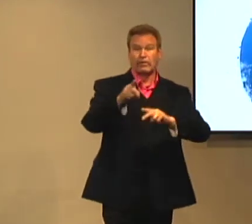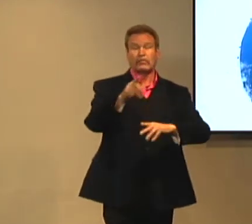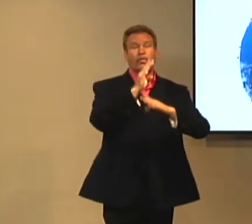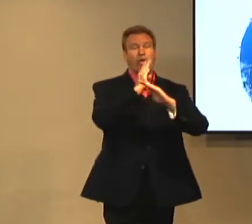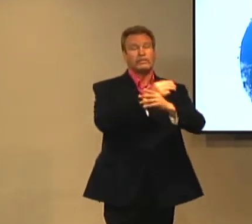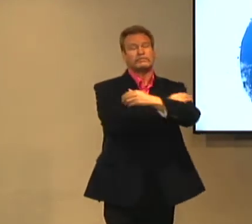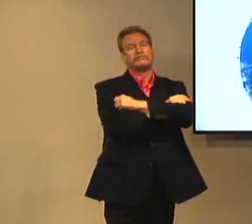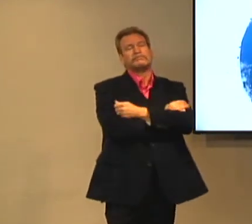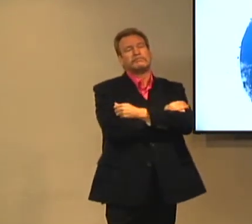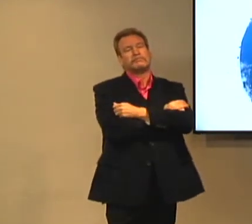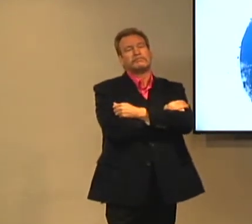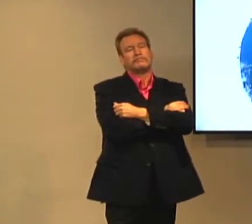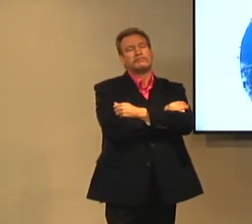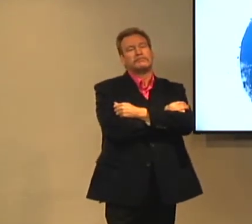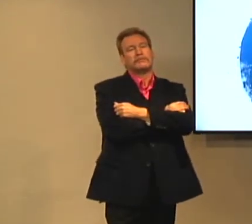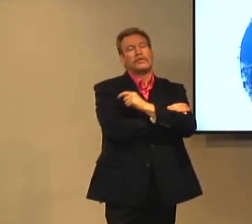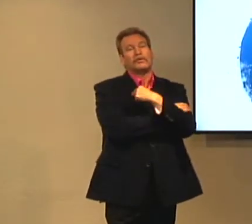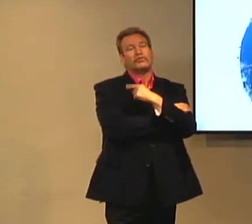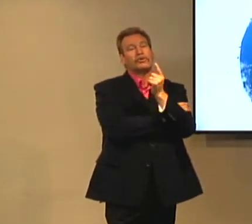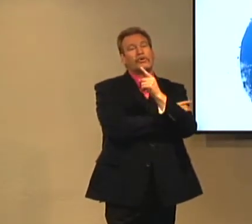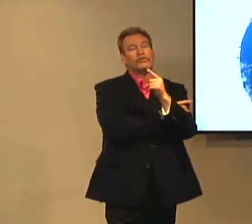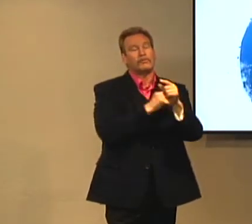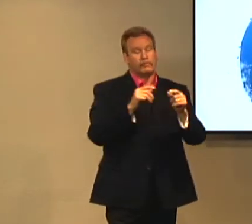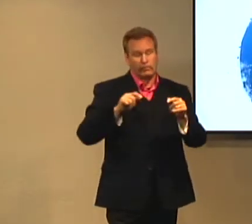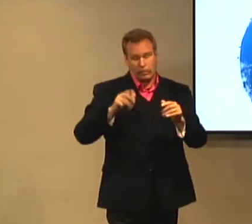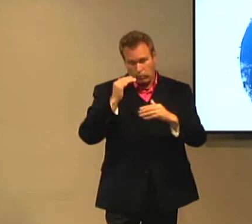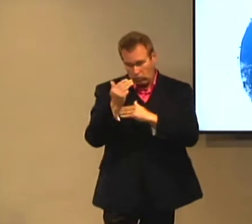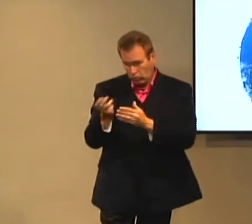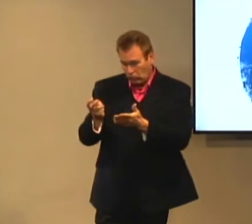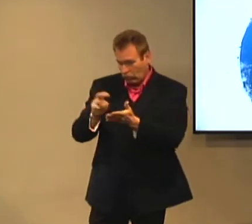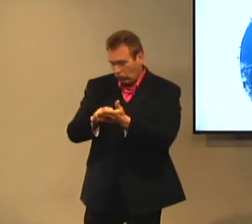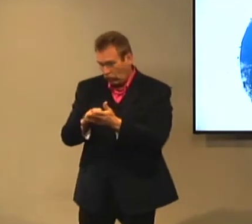on. But then after a while, you just want to sit back and say, yeah, no.